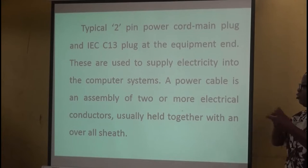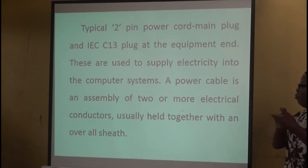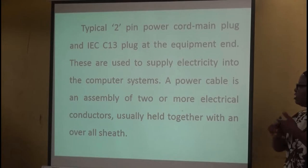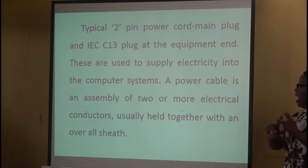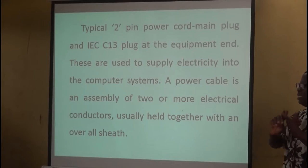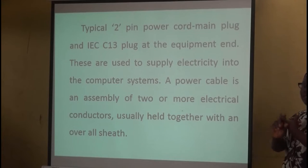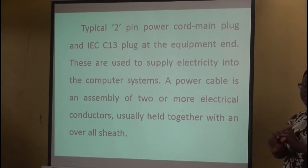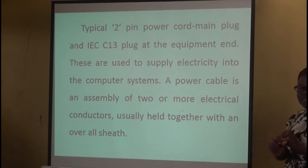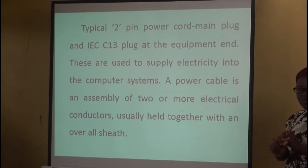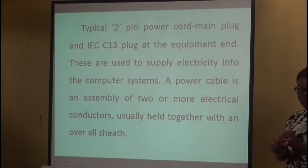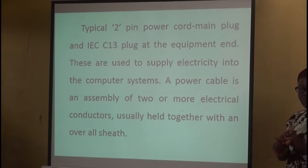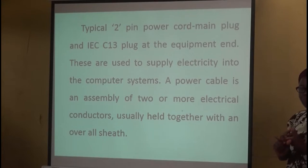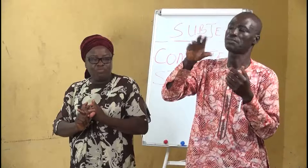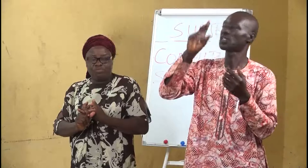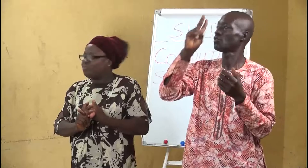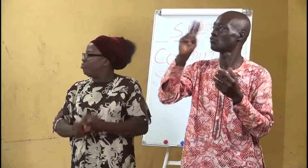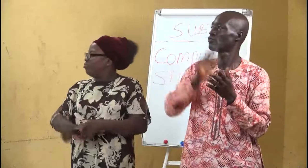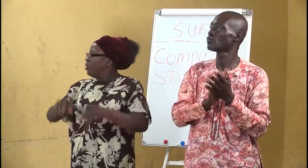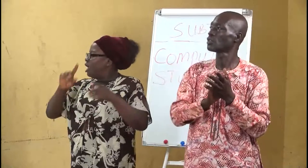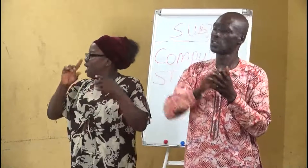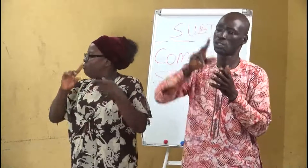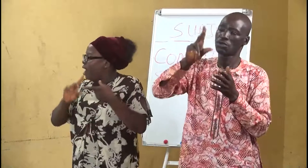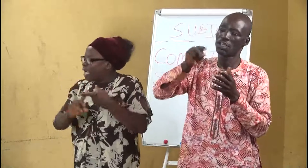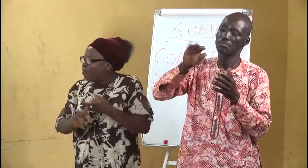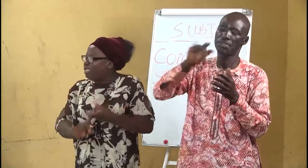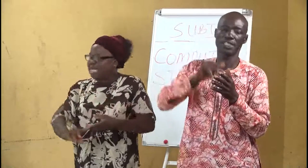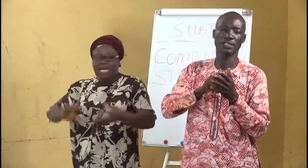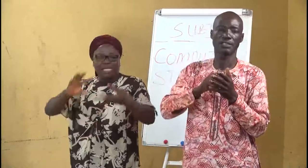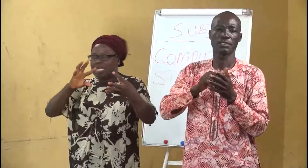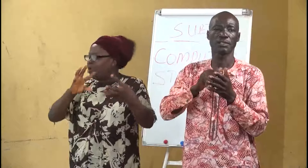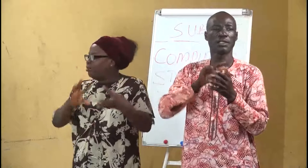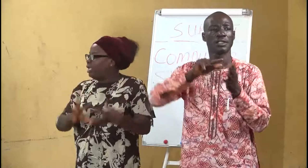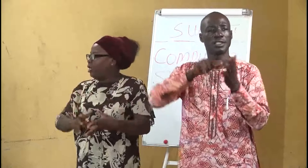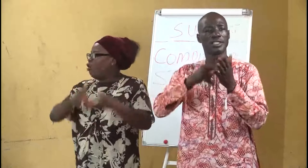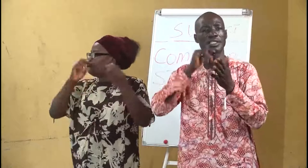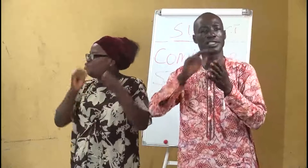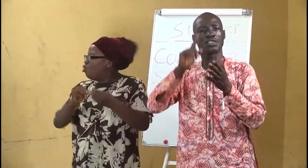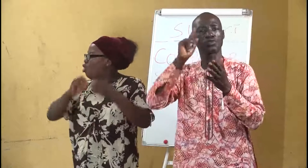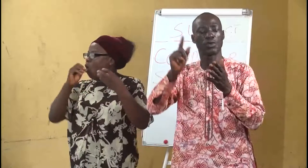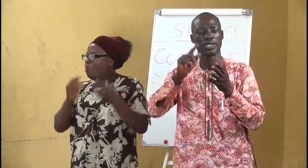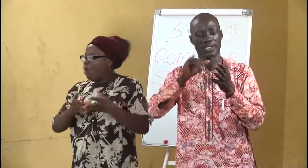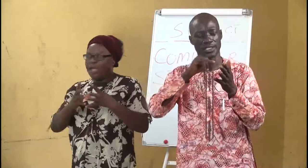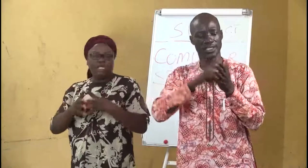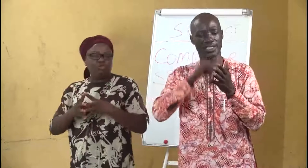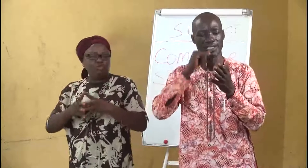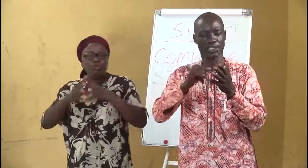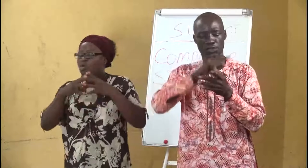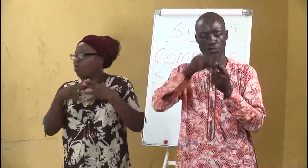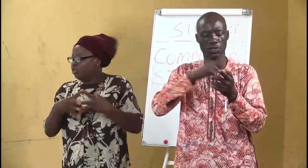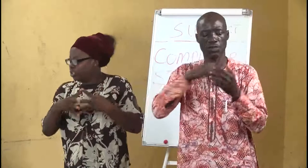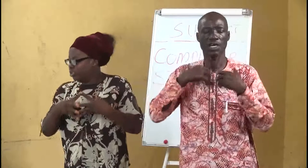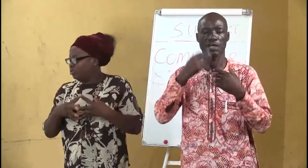into the computer system. A power cable is an assembly of two or more